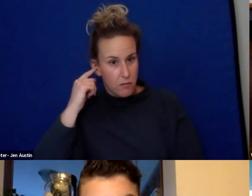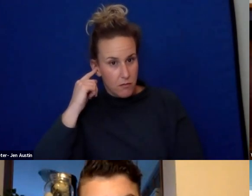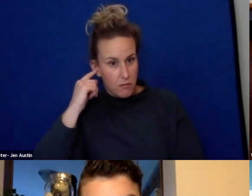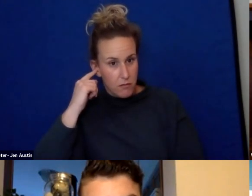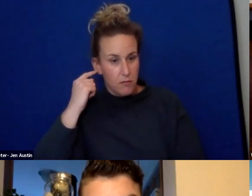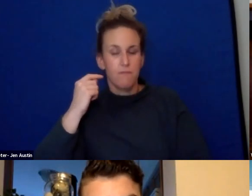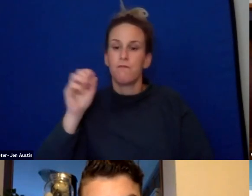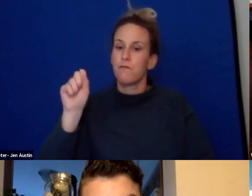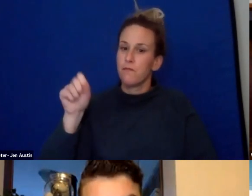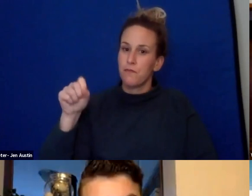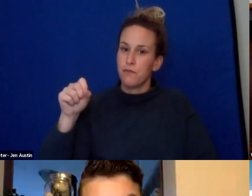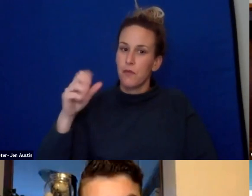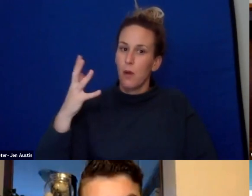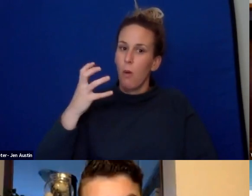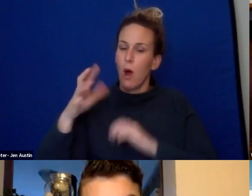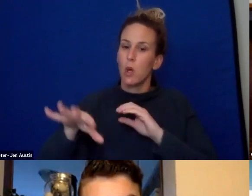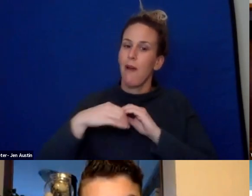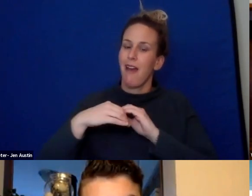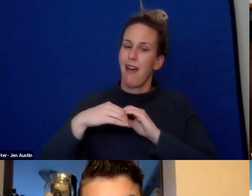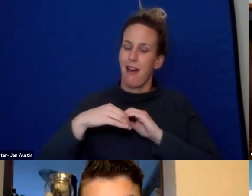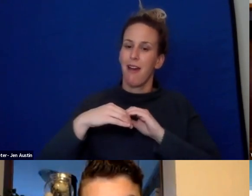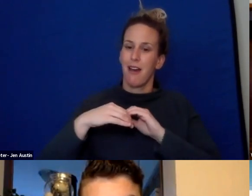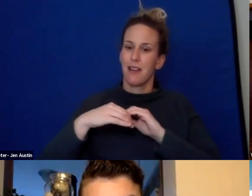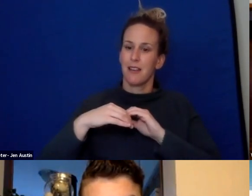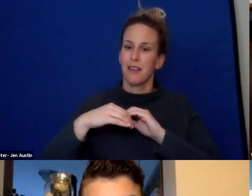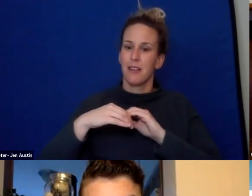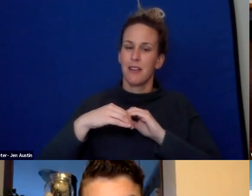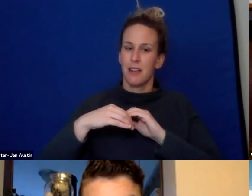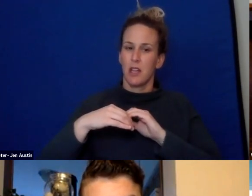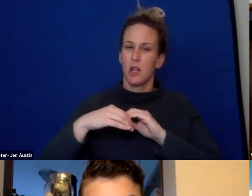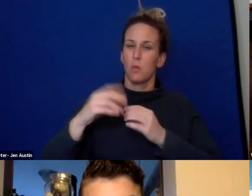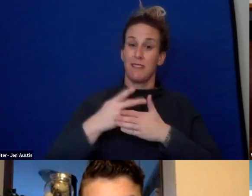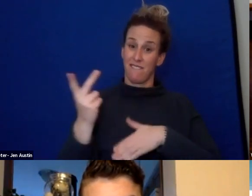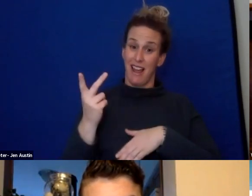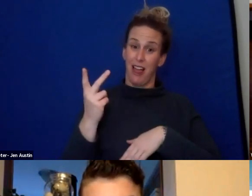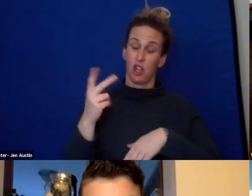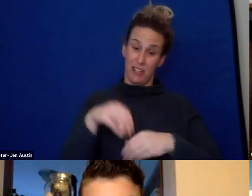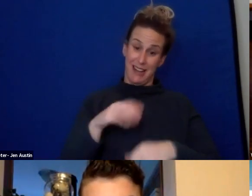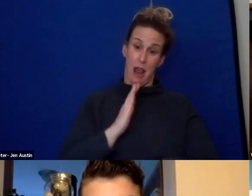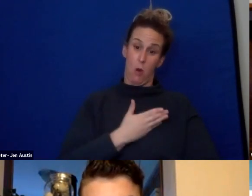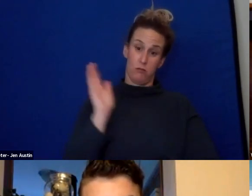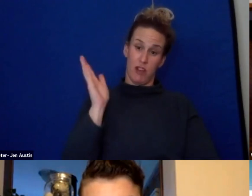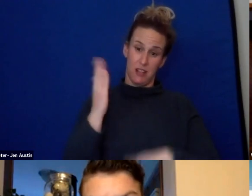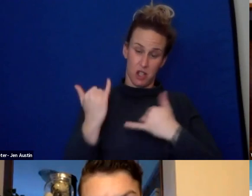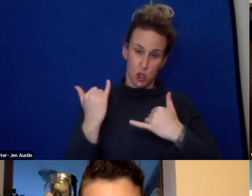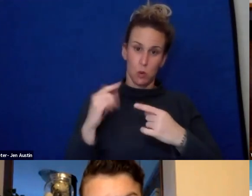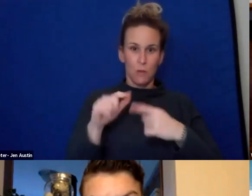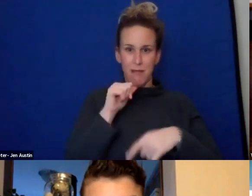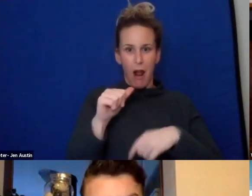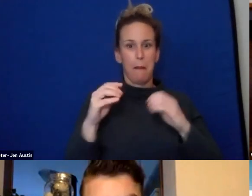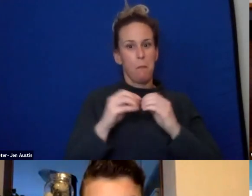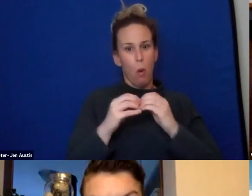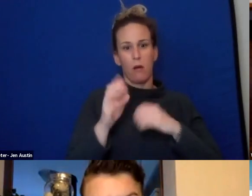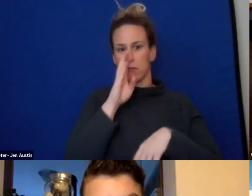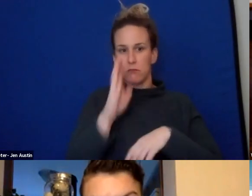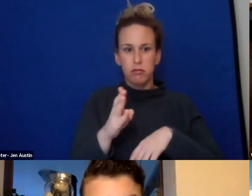um that it was a failure of our your presentation today to not um more concretely talk about the